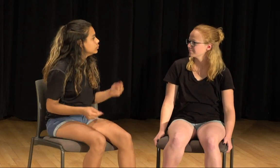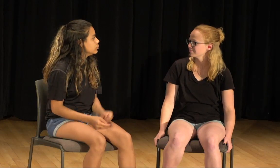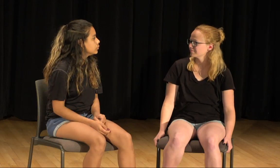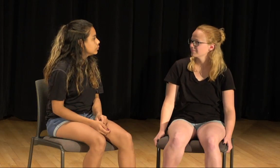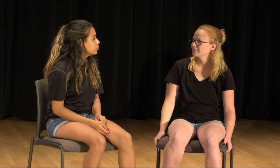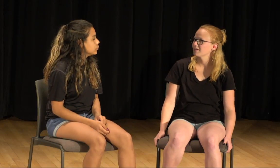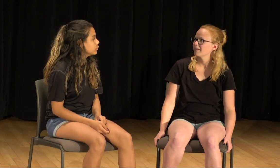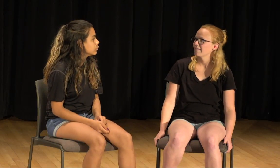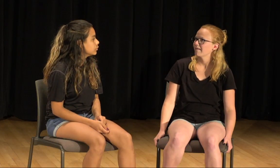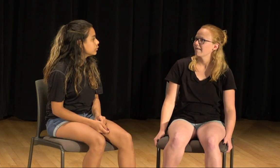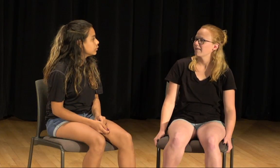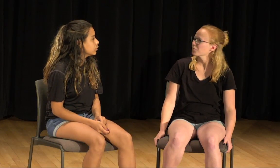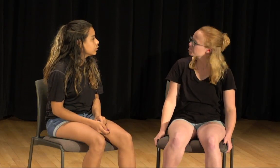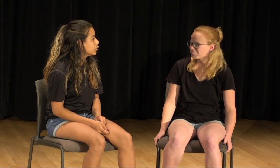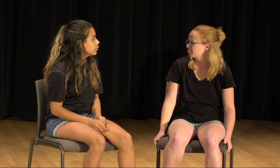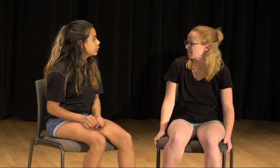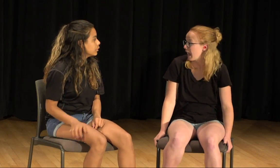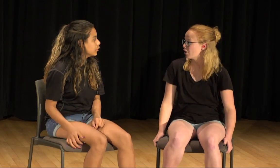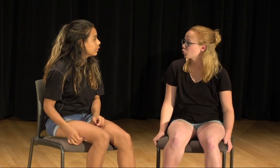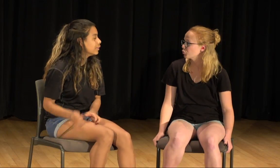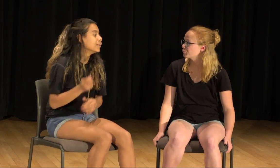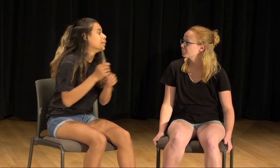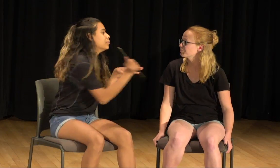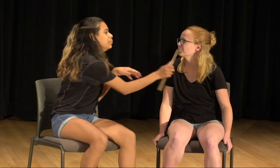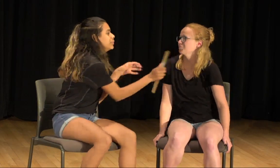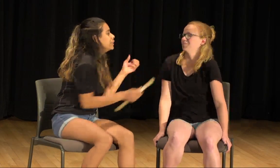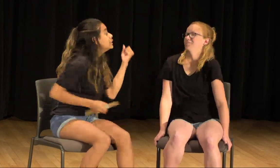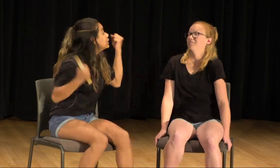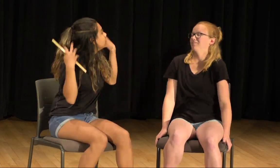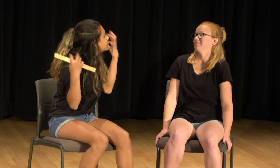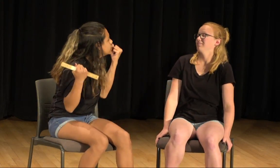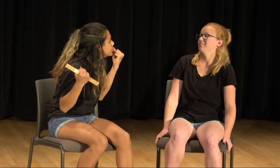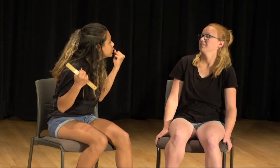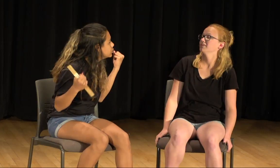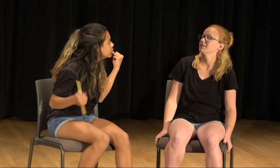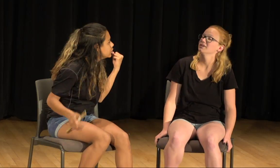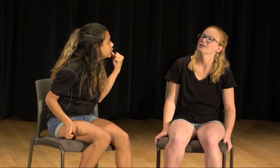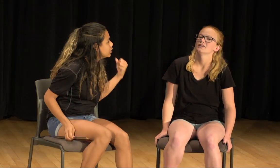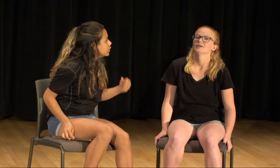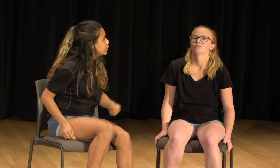What does the alphabet start with? I don't know. Sign.